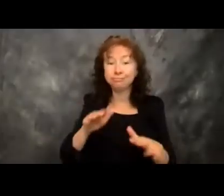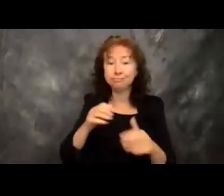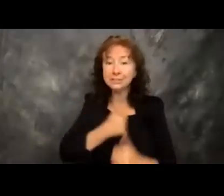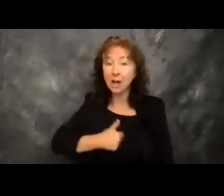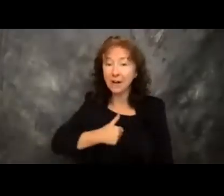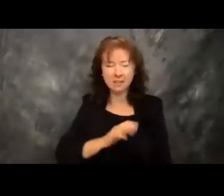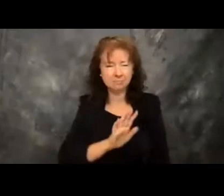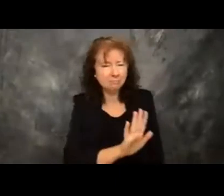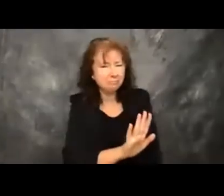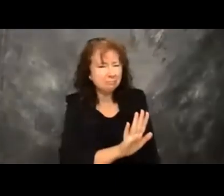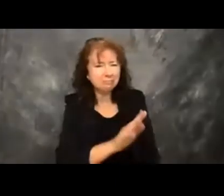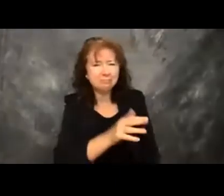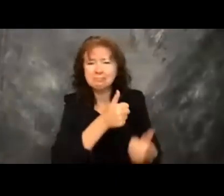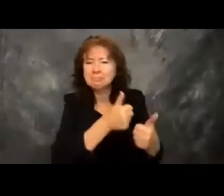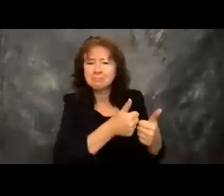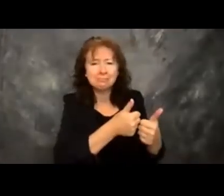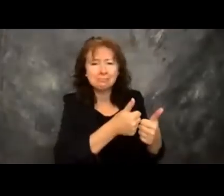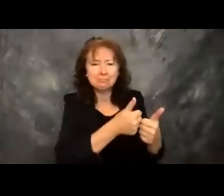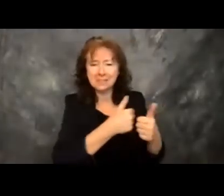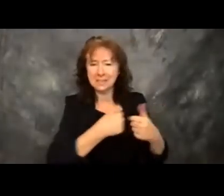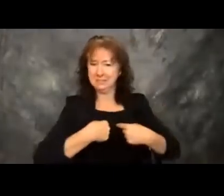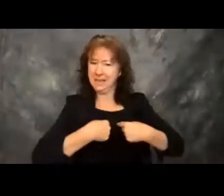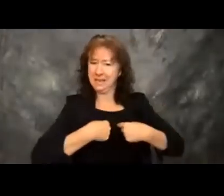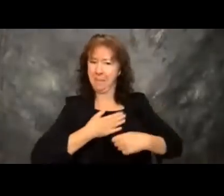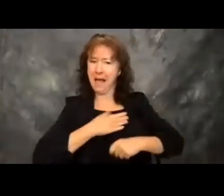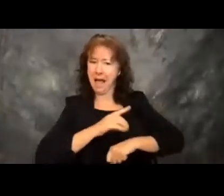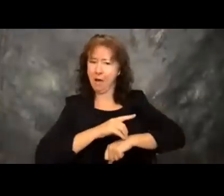all. That's on me.